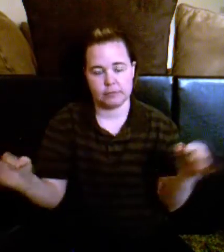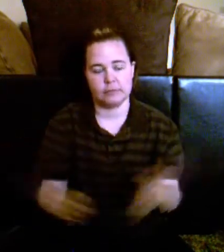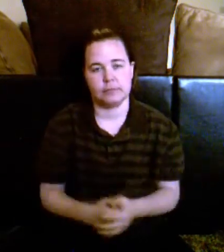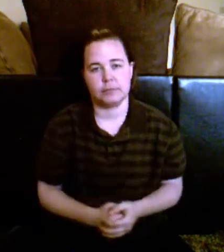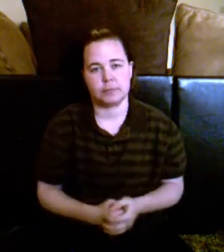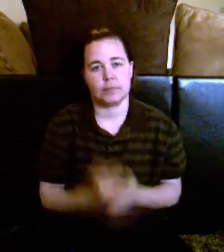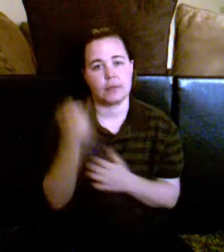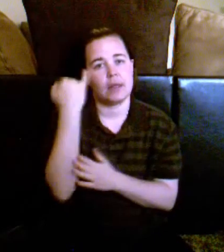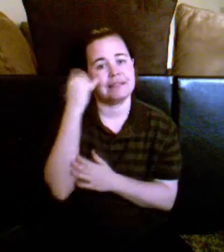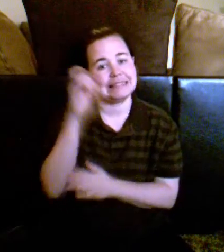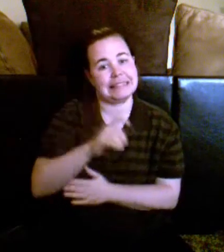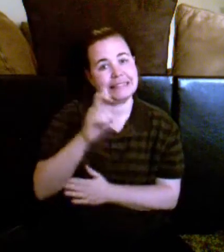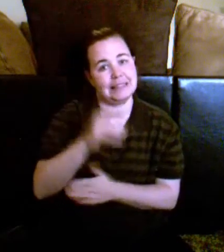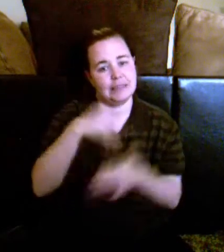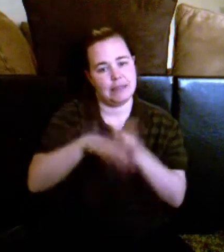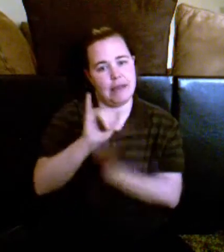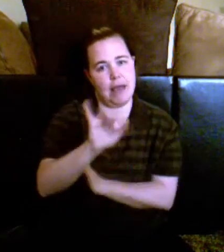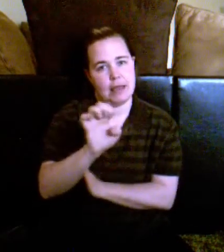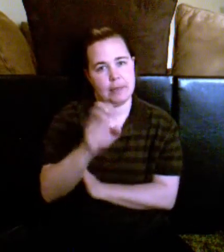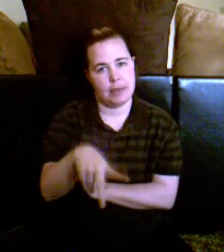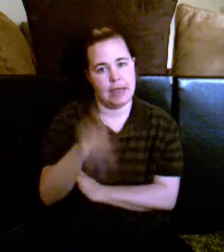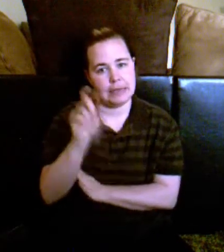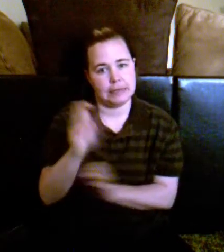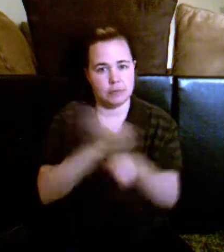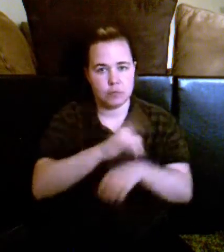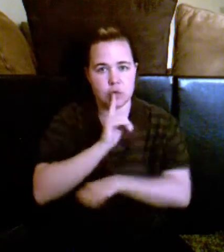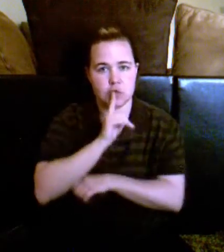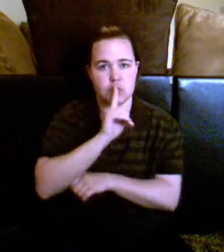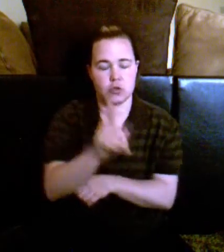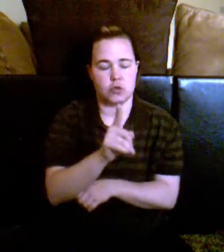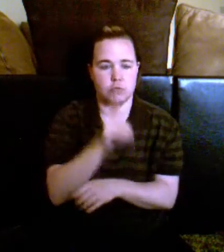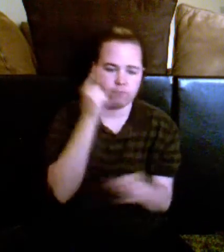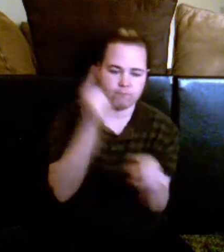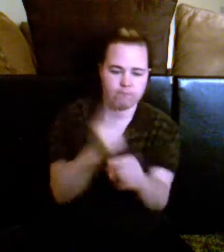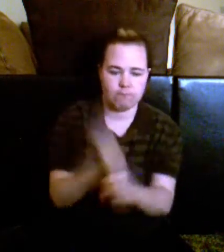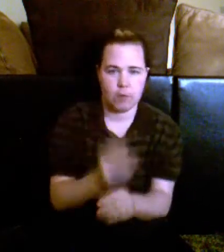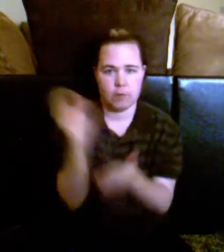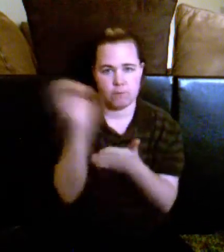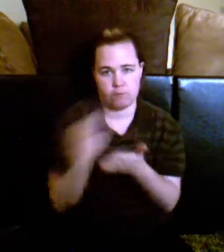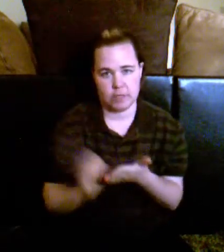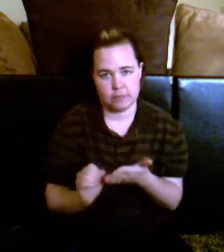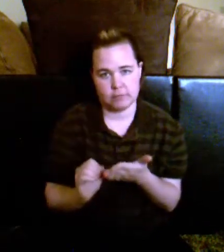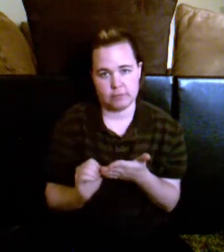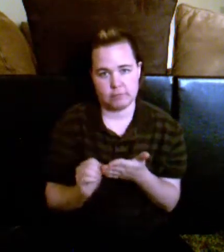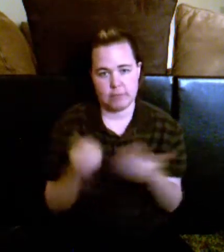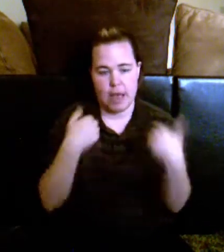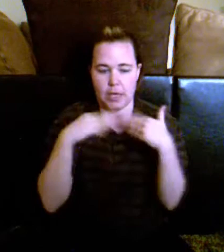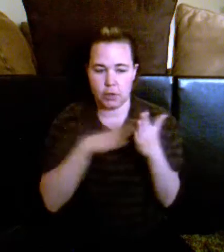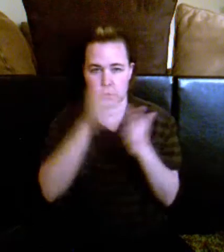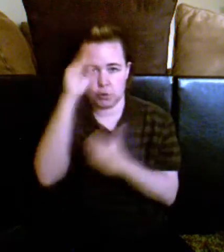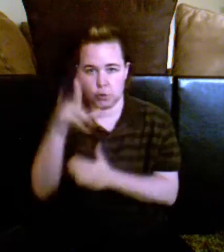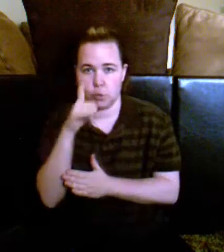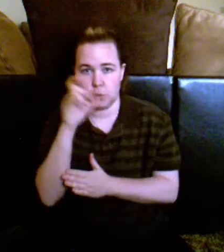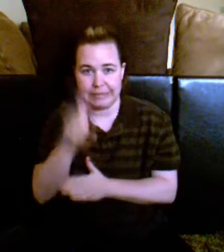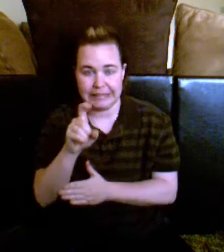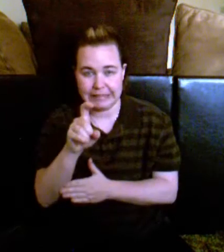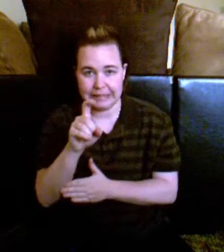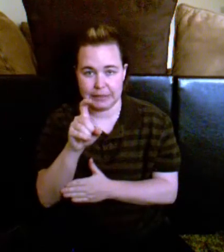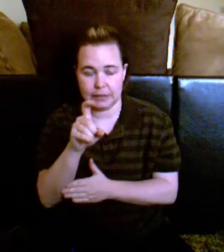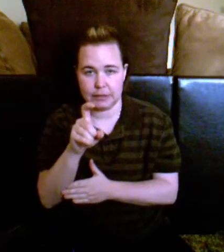If it is needed in the IEP, I need to make sure that it is correctly written. I had a student who needs a switch to be able to navigate